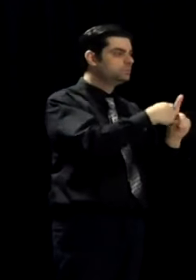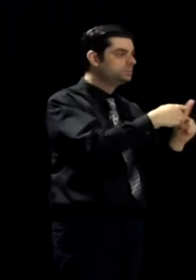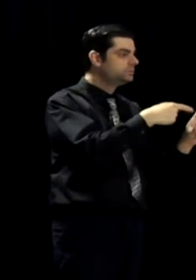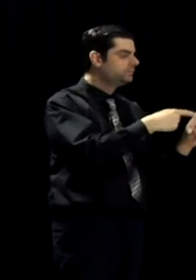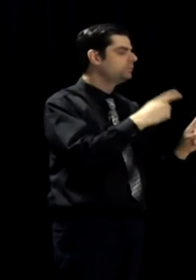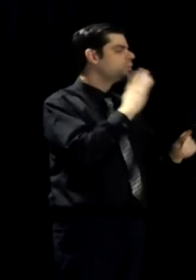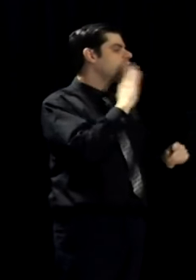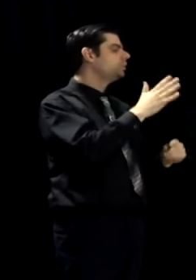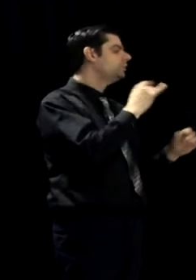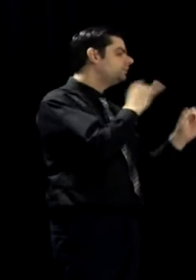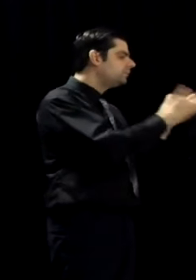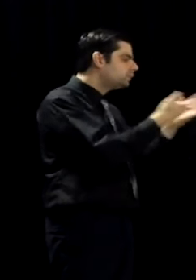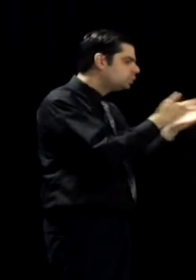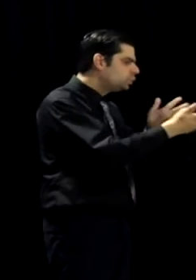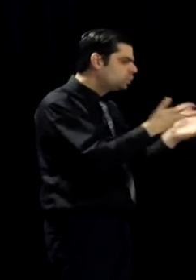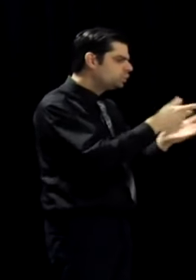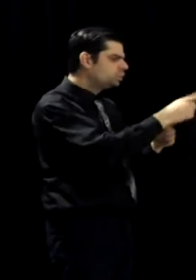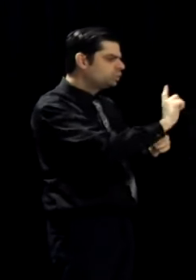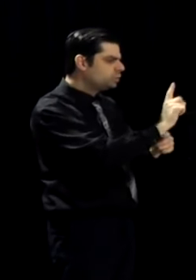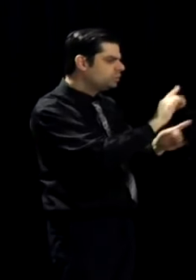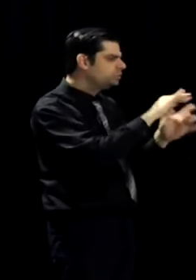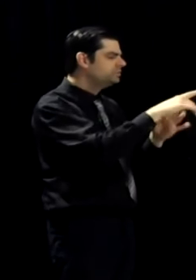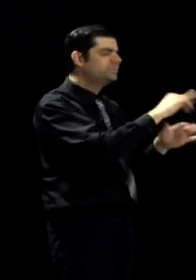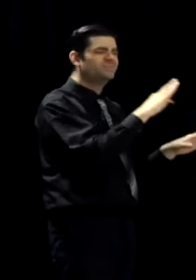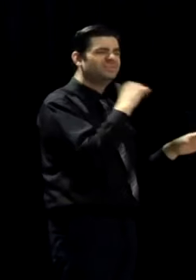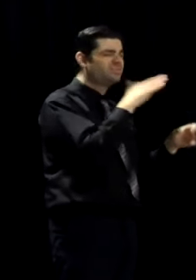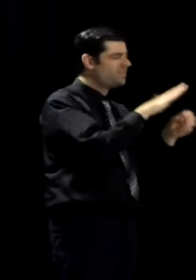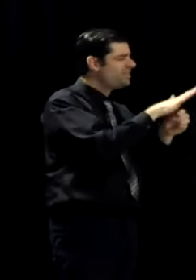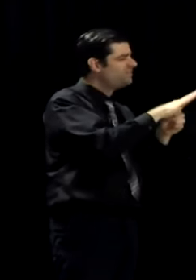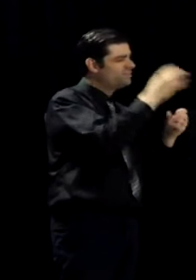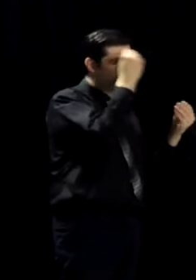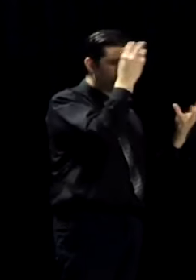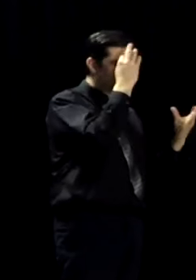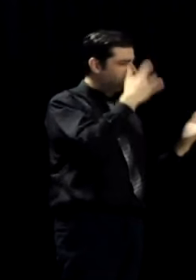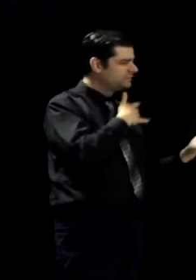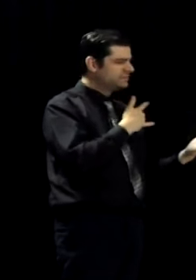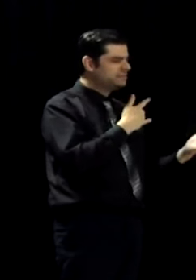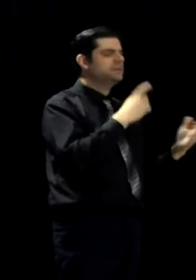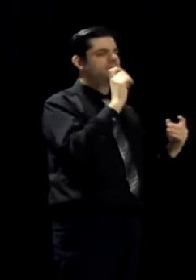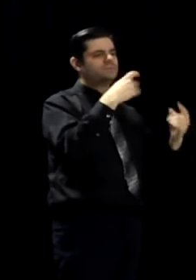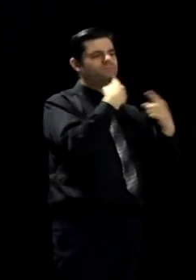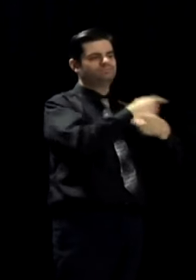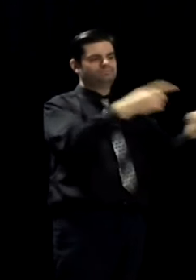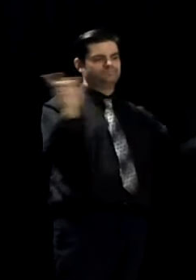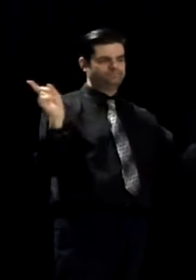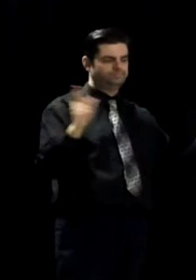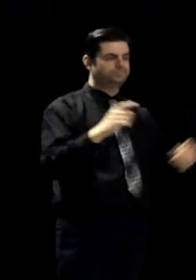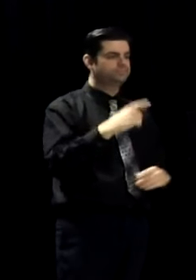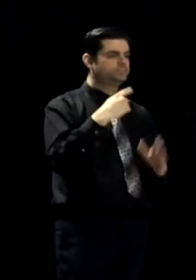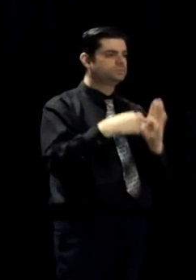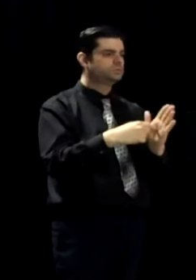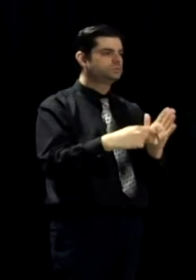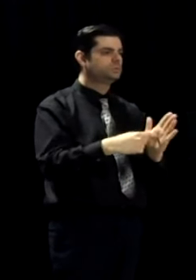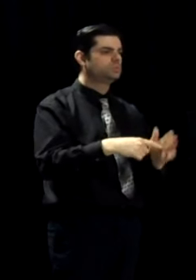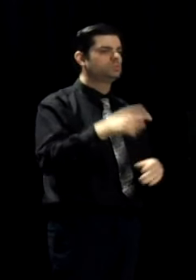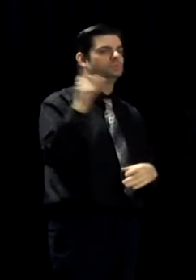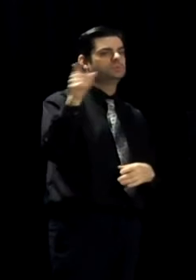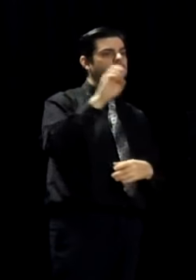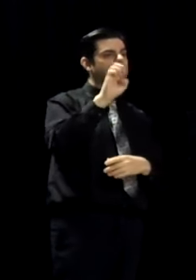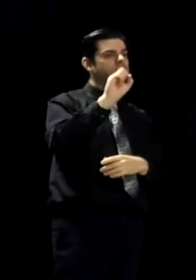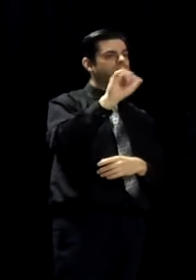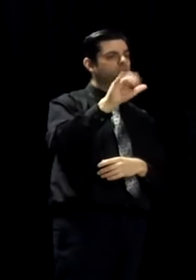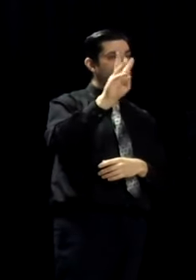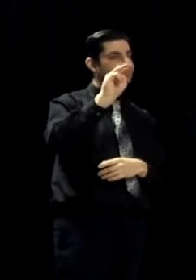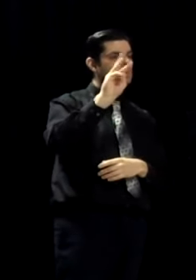gaps and have issued a press release. One, an individual who shopped at the Walmart store at